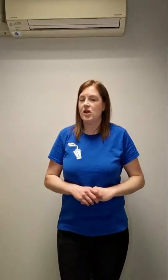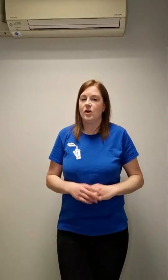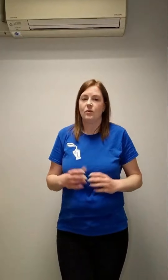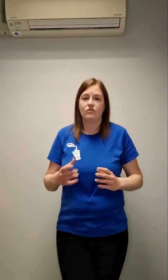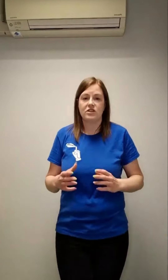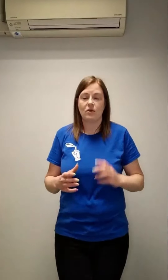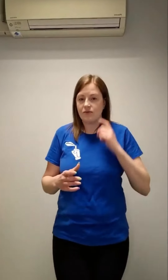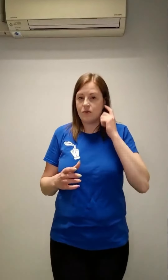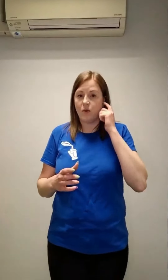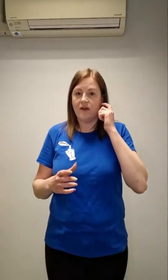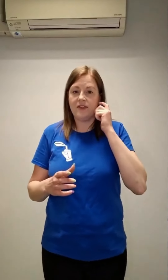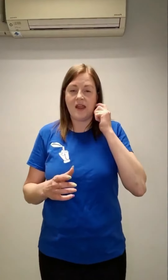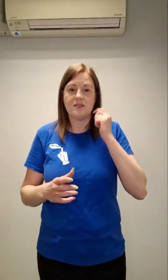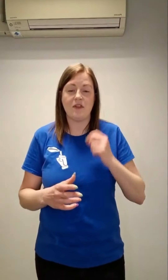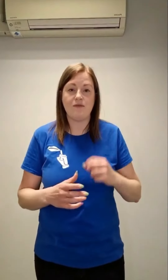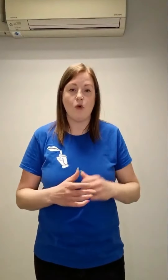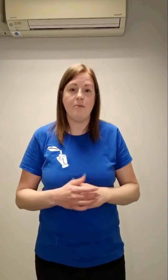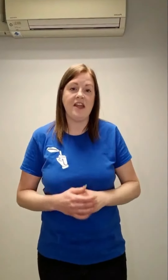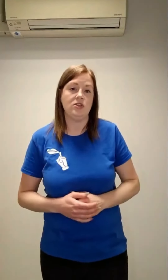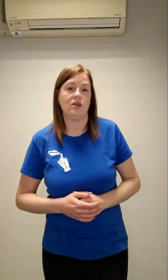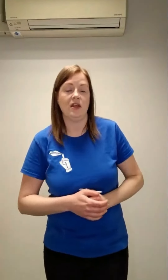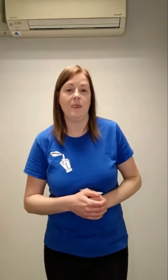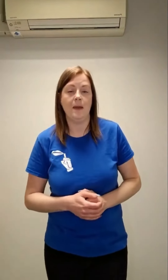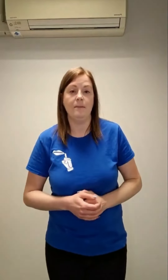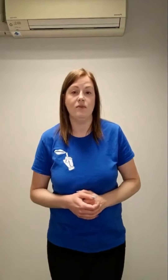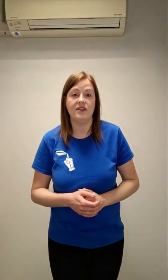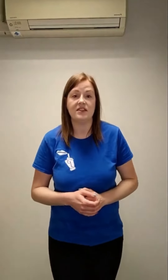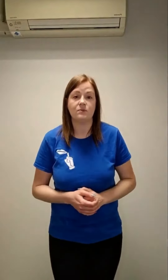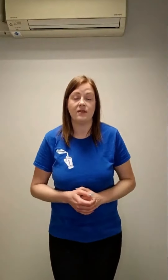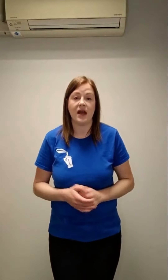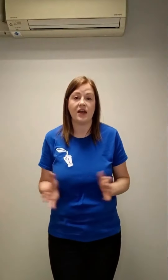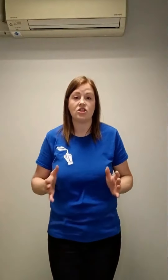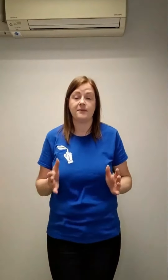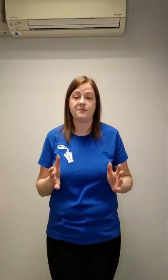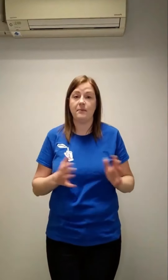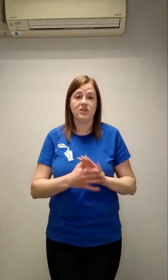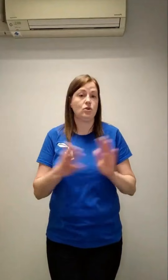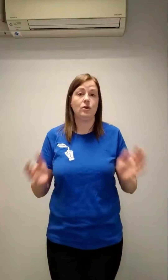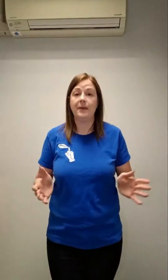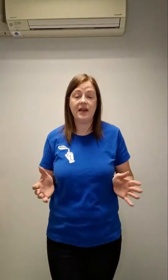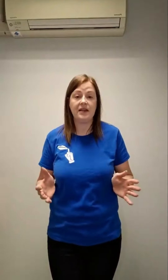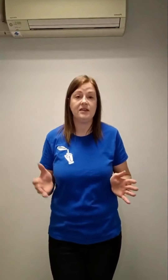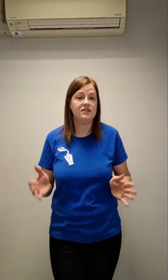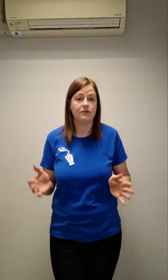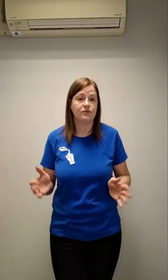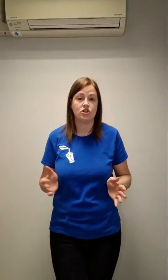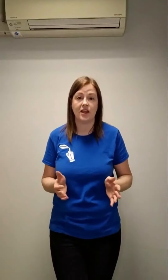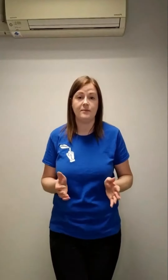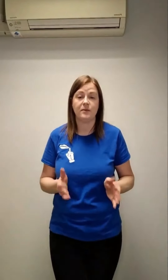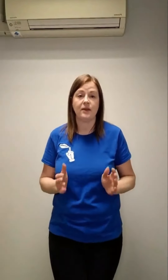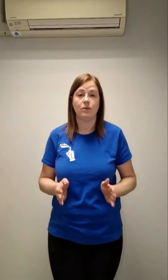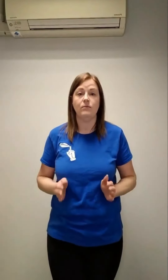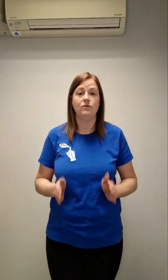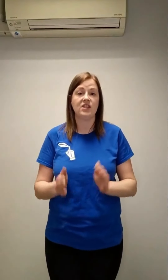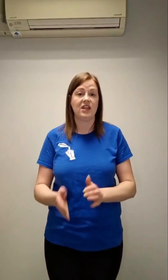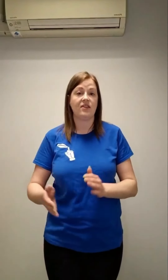We've already gone through one of these, but the formation can then move. And this is where the hand shapes might be two completely different shapes, but they will move together